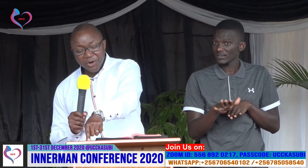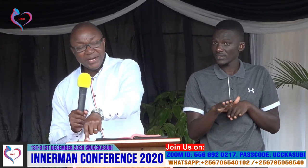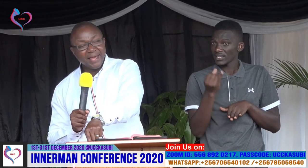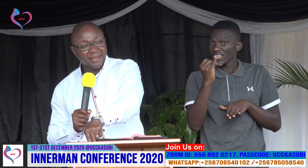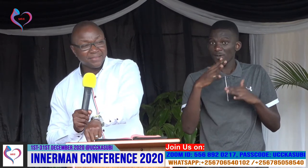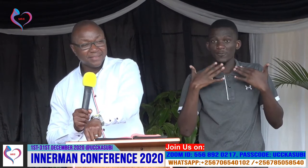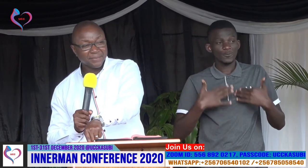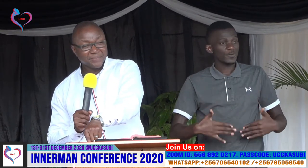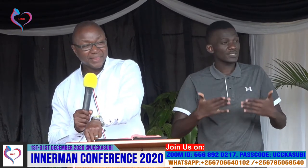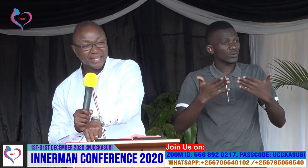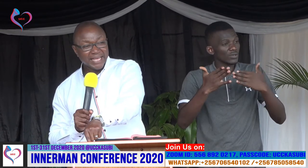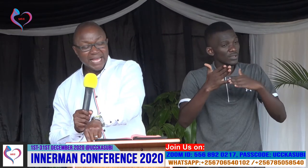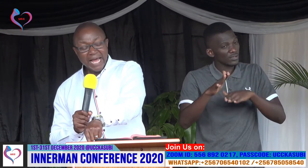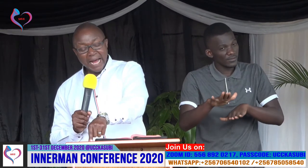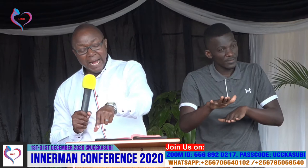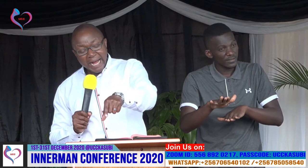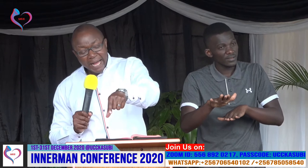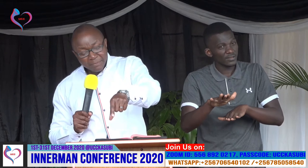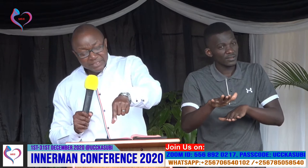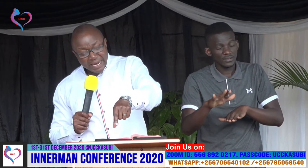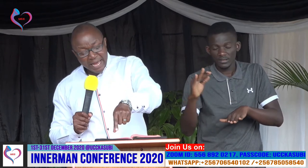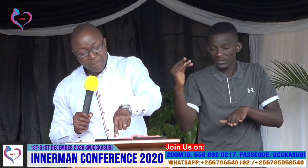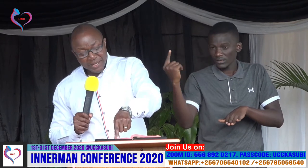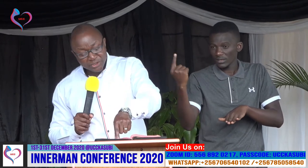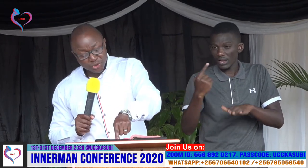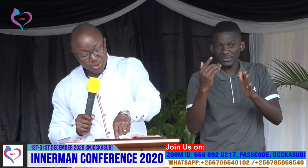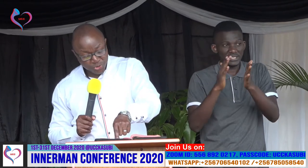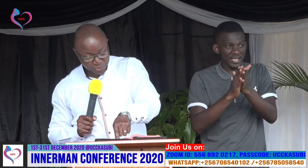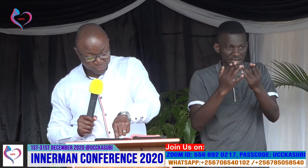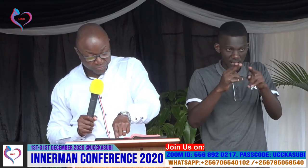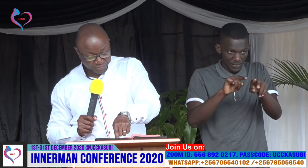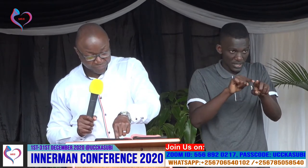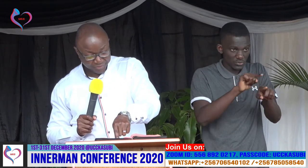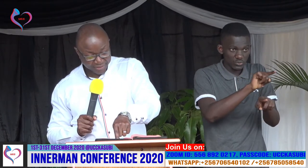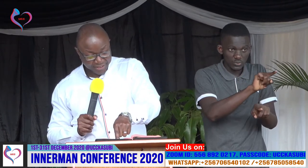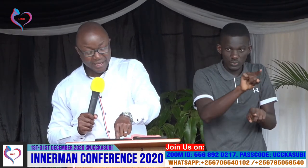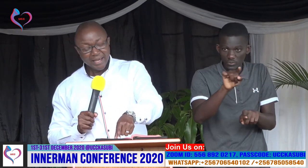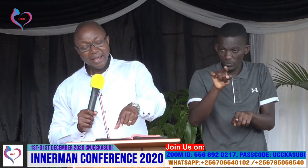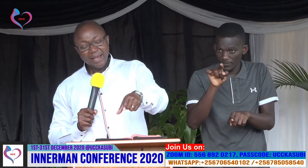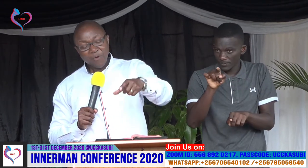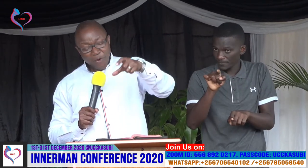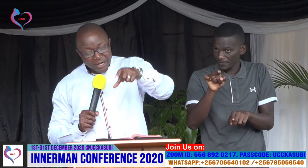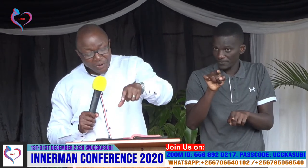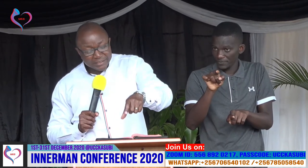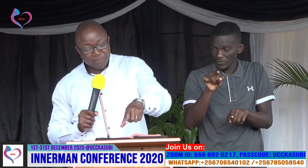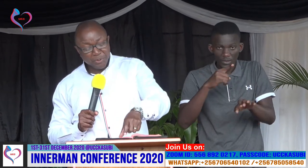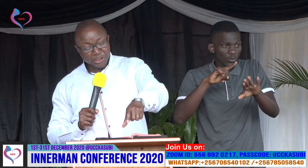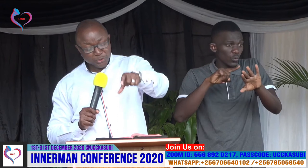physical death. Okufa kuno kwa mubiri. Comes and happens to you. When you